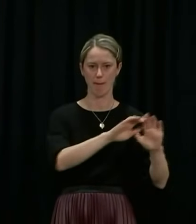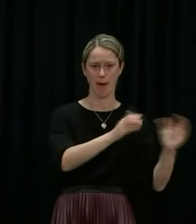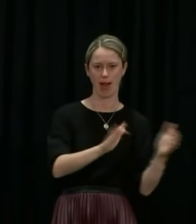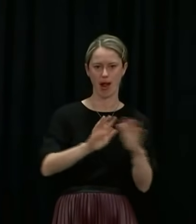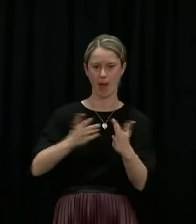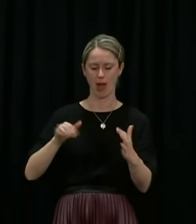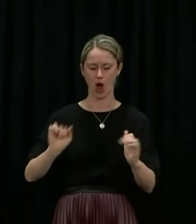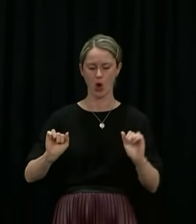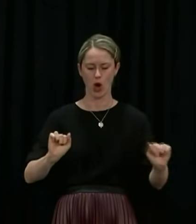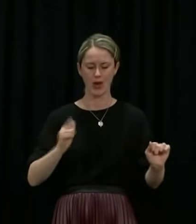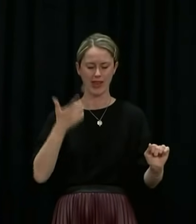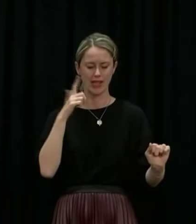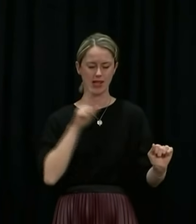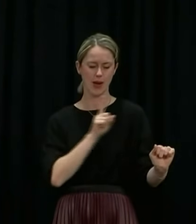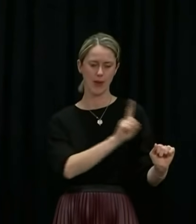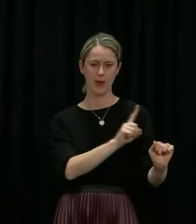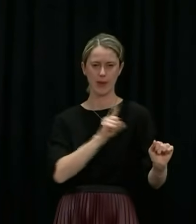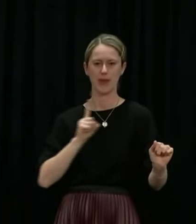children.